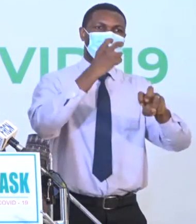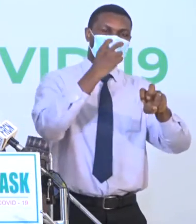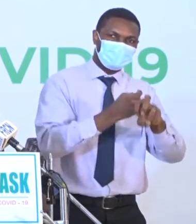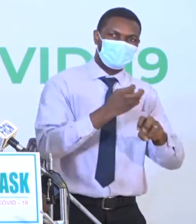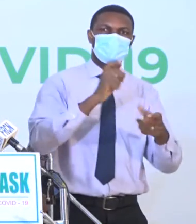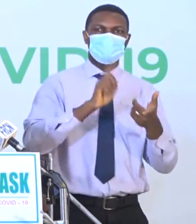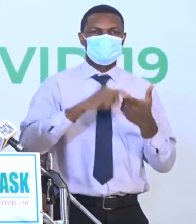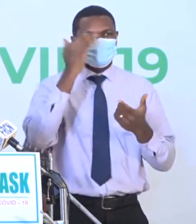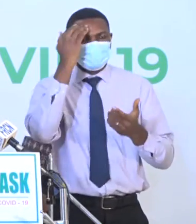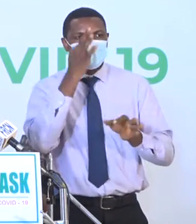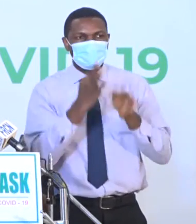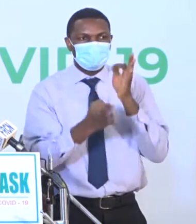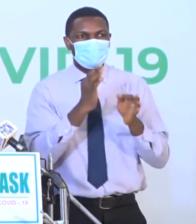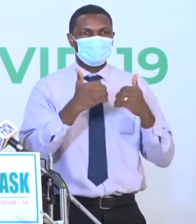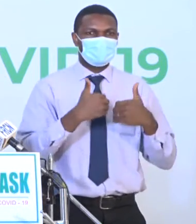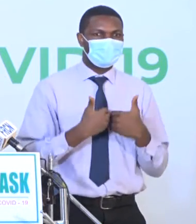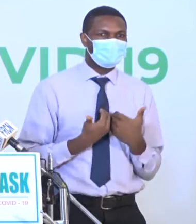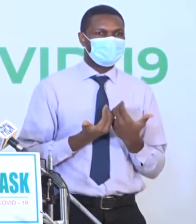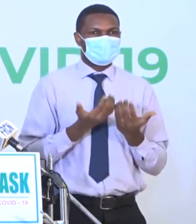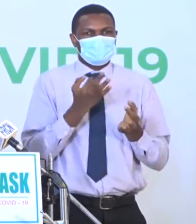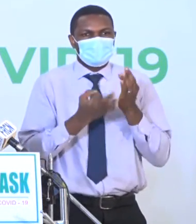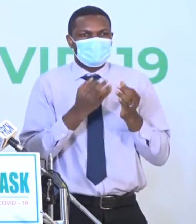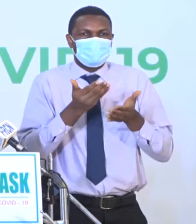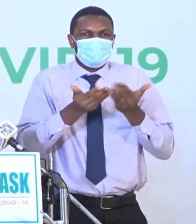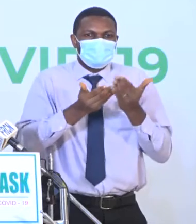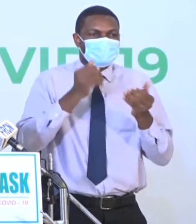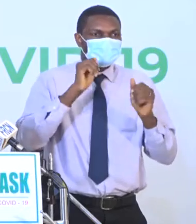variant has any impact on transmissibility, on